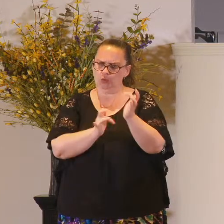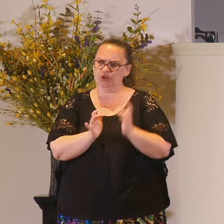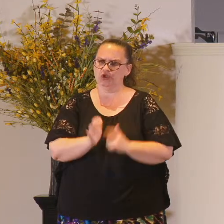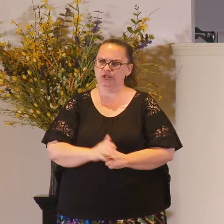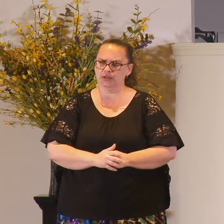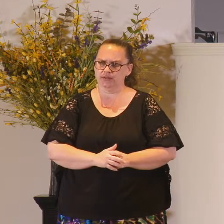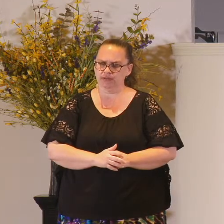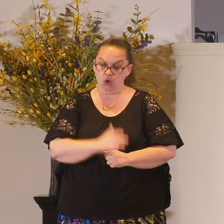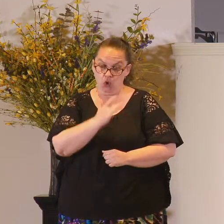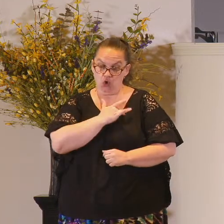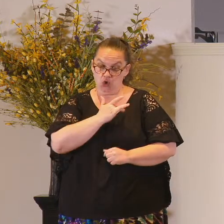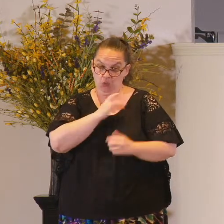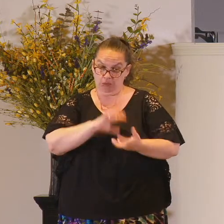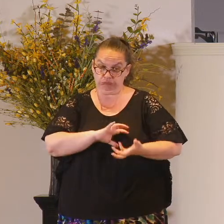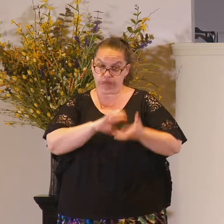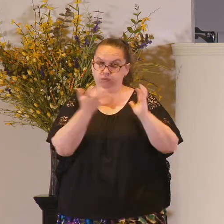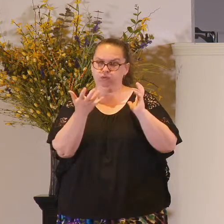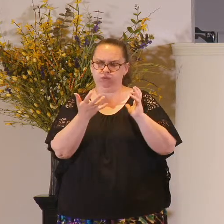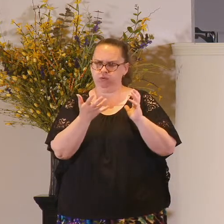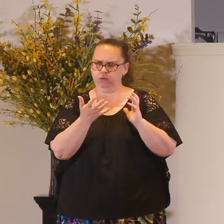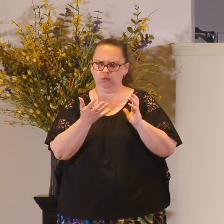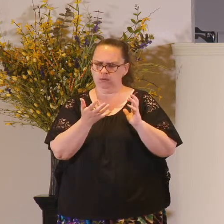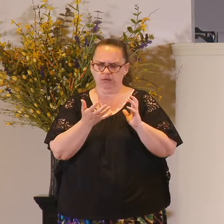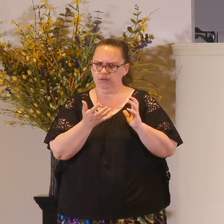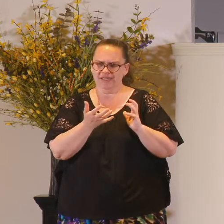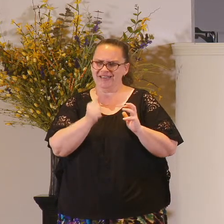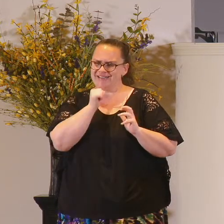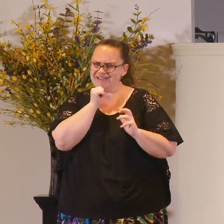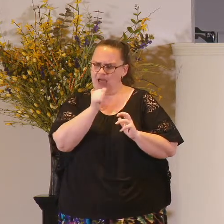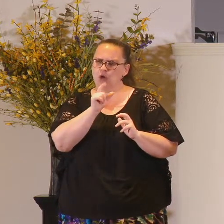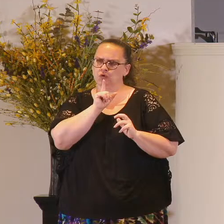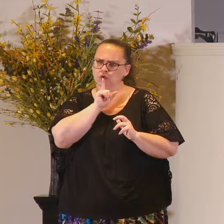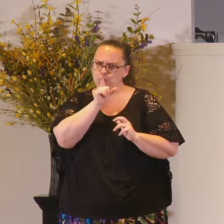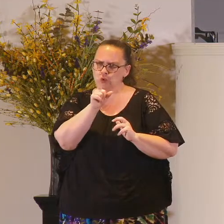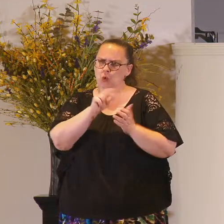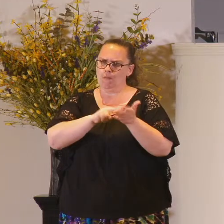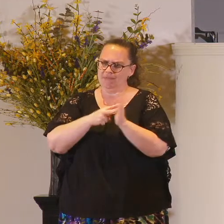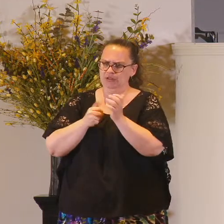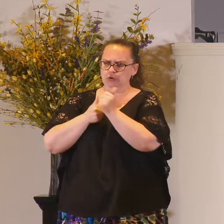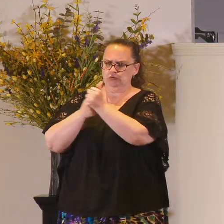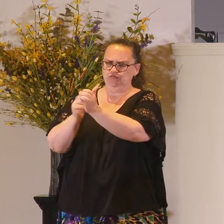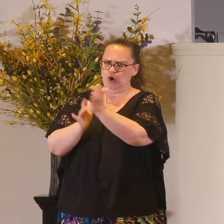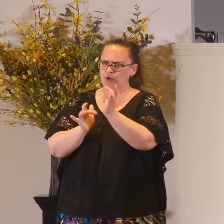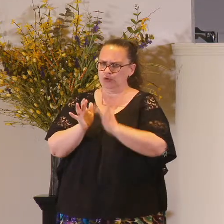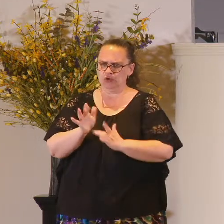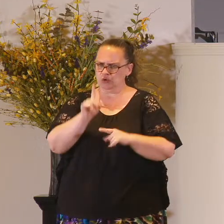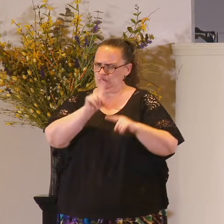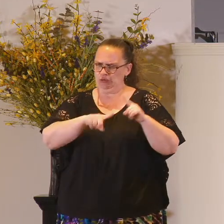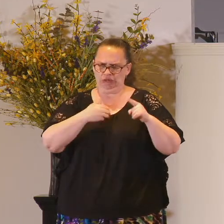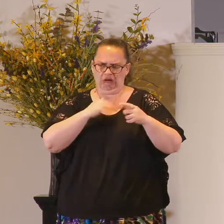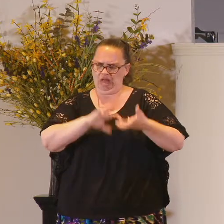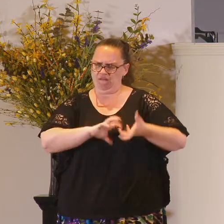Corrupt hearts deny the very essence of what it means to really follow Jesus.